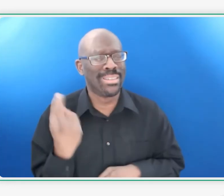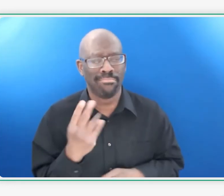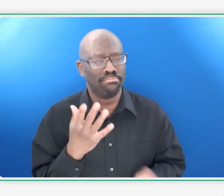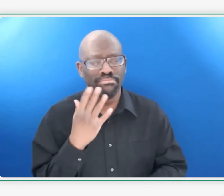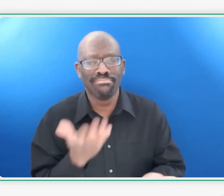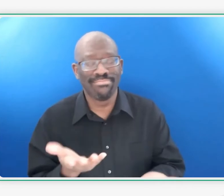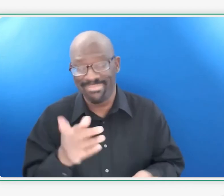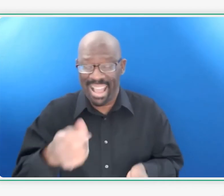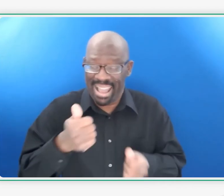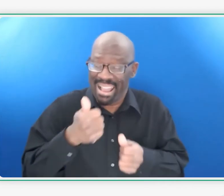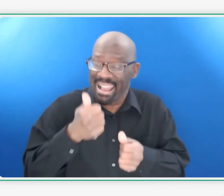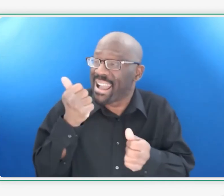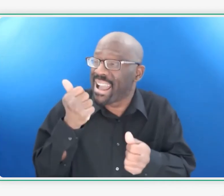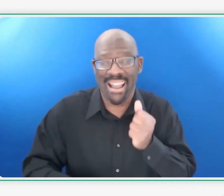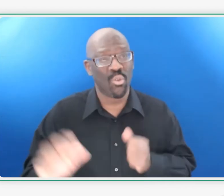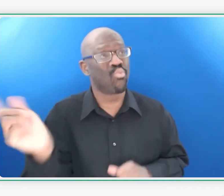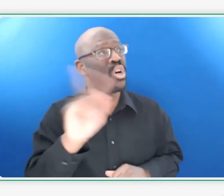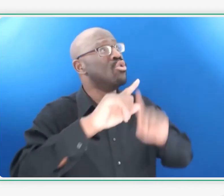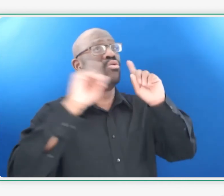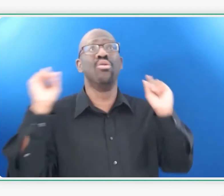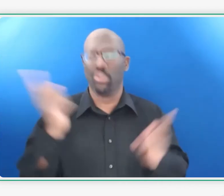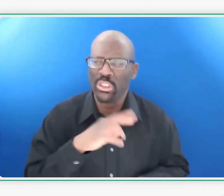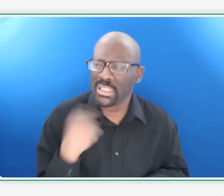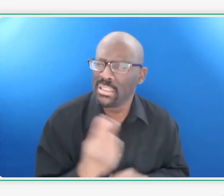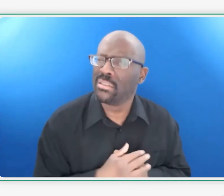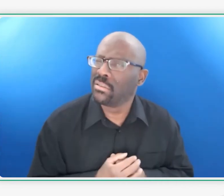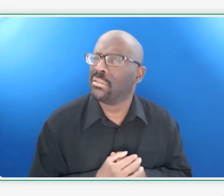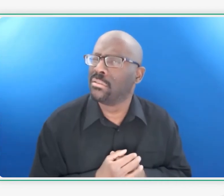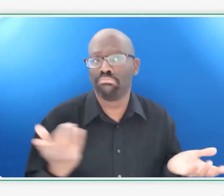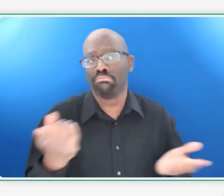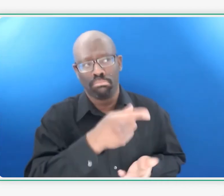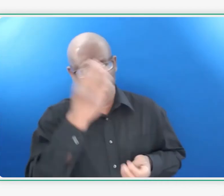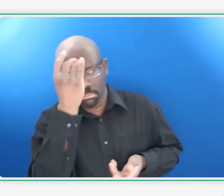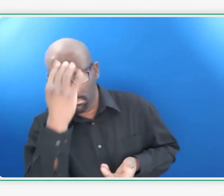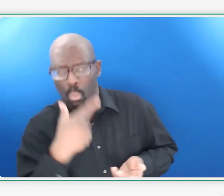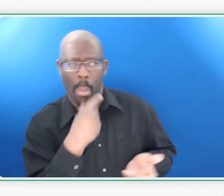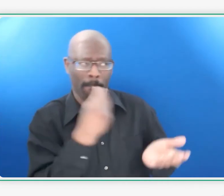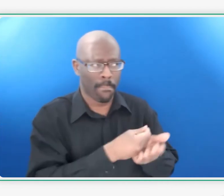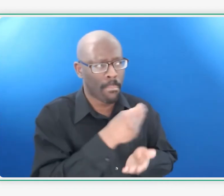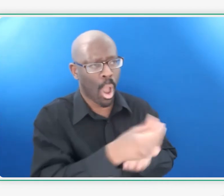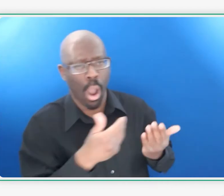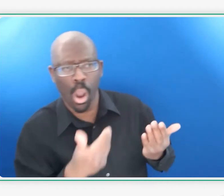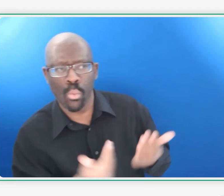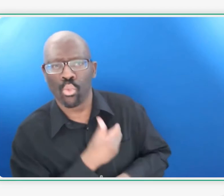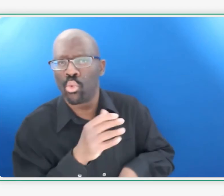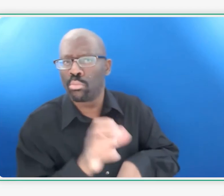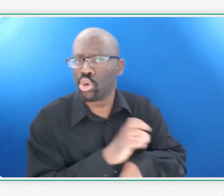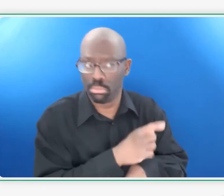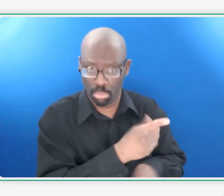But I'm here to tell you that the problem with that is that change risk is everywhere.